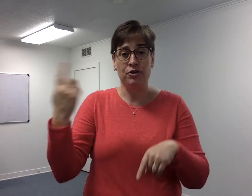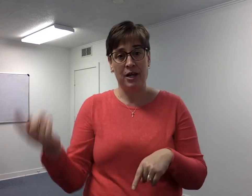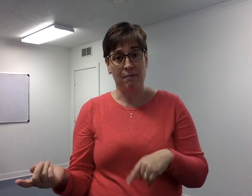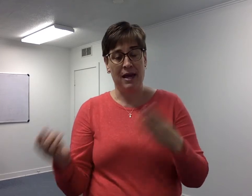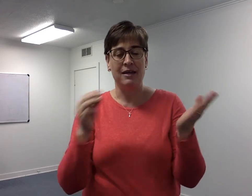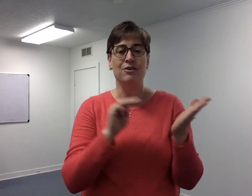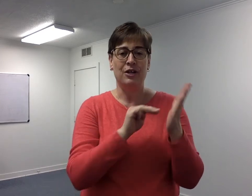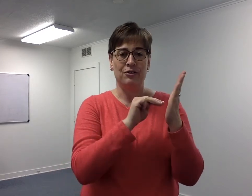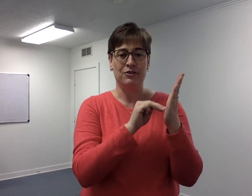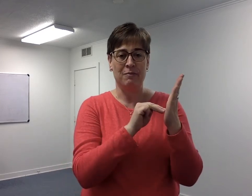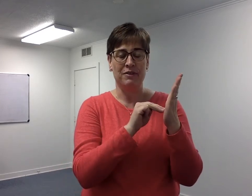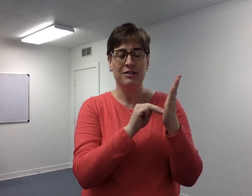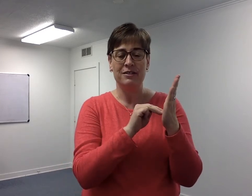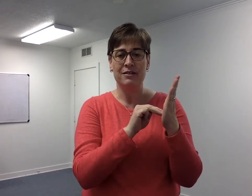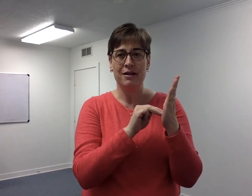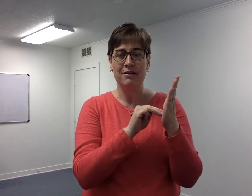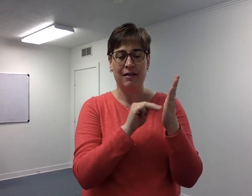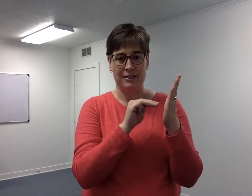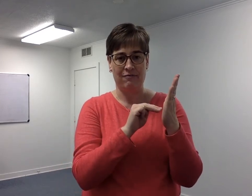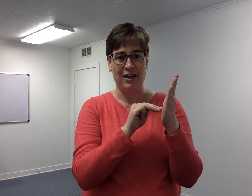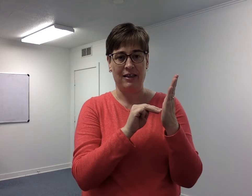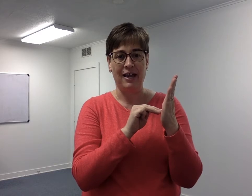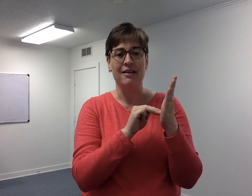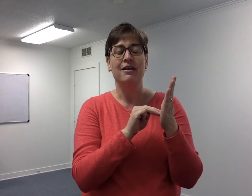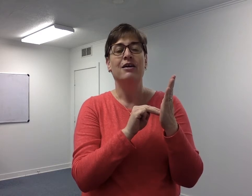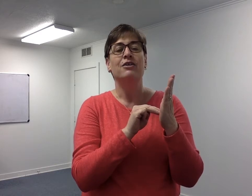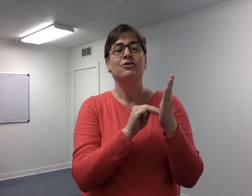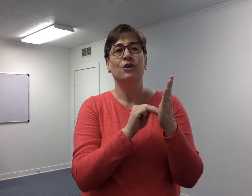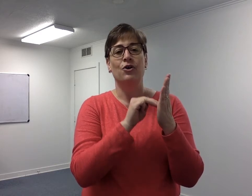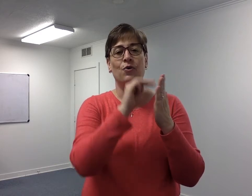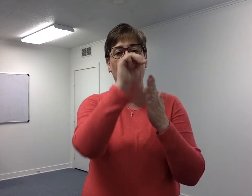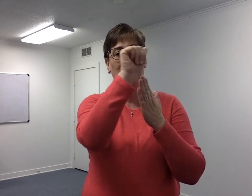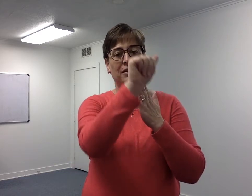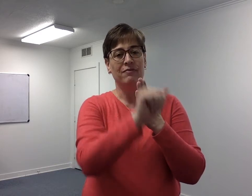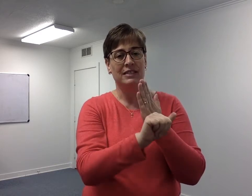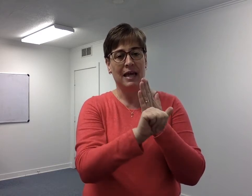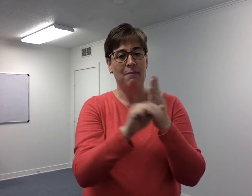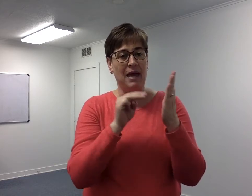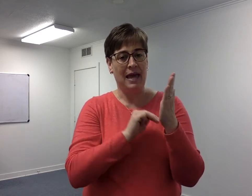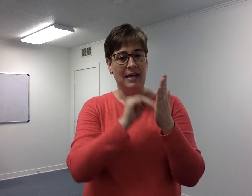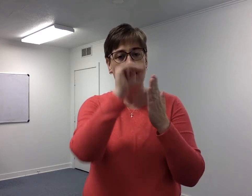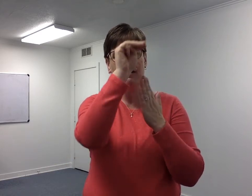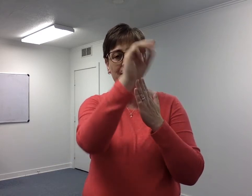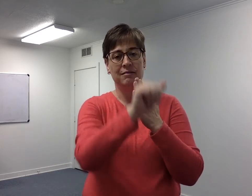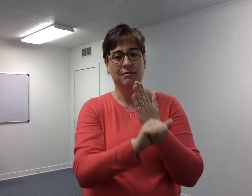and May, you got to do something to classify that. So I believe it's MA.